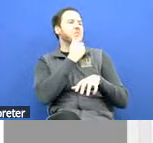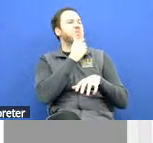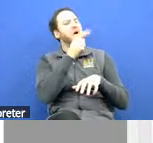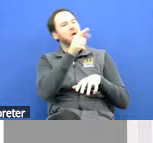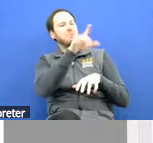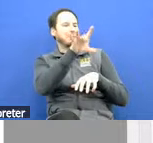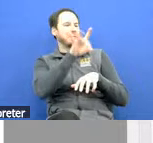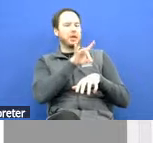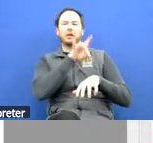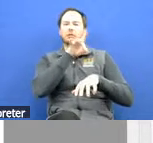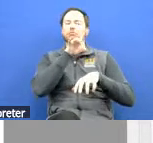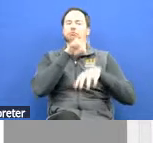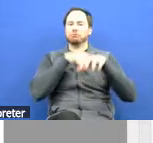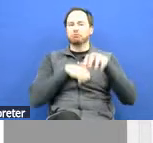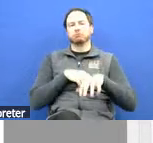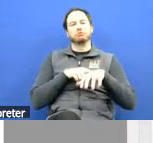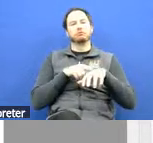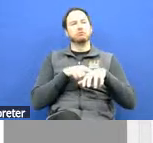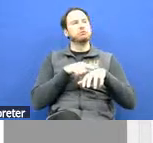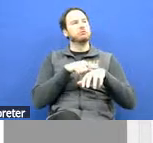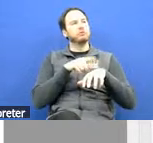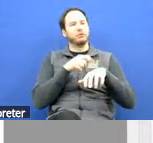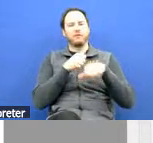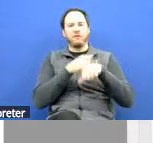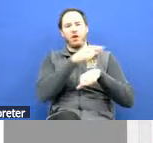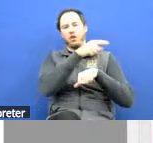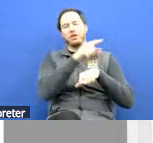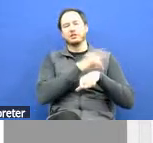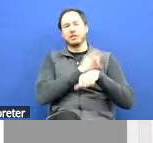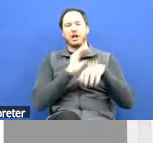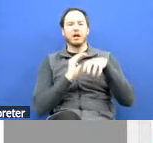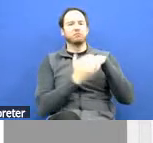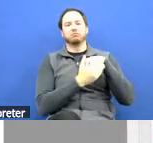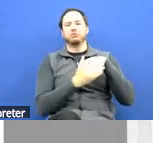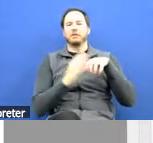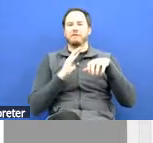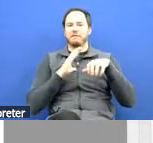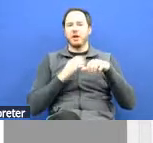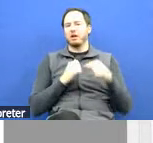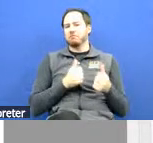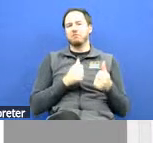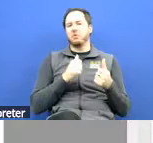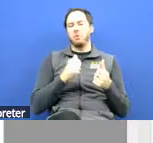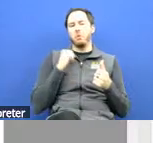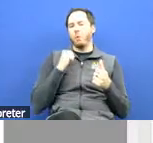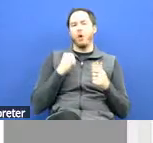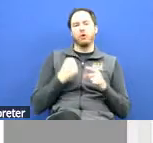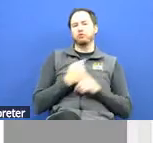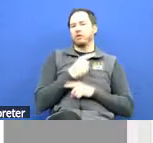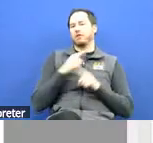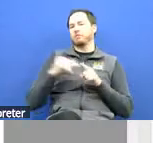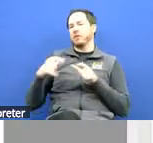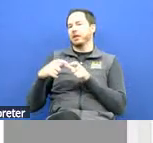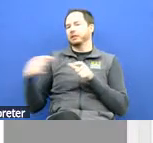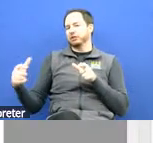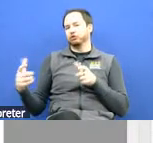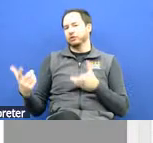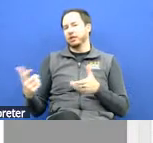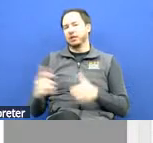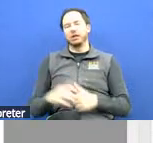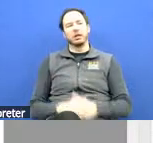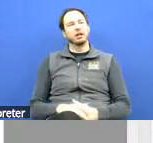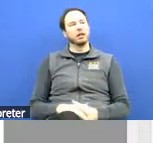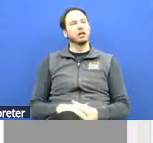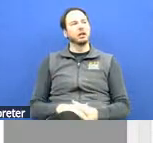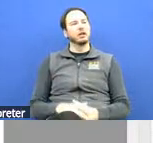of, if I build something along any of these styles, then I'm not going to detract from the district. And for those